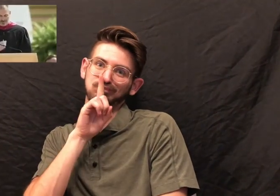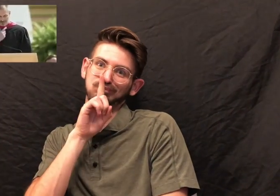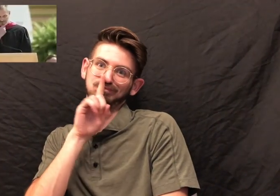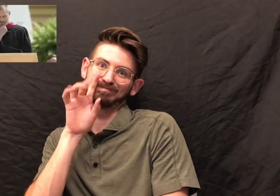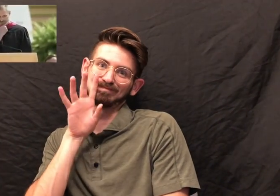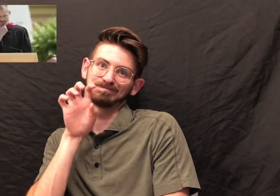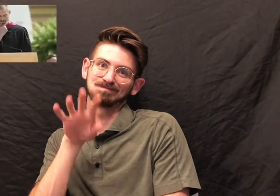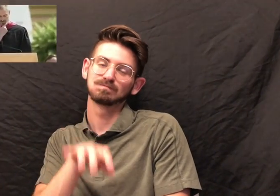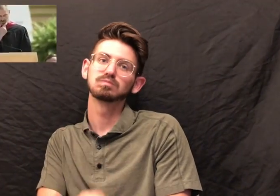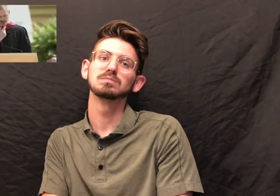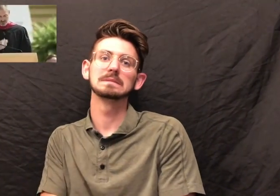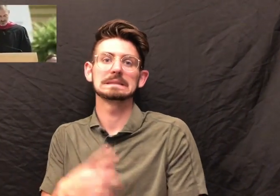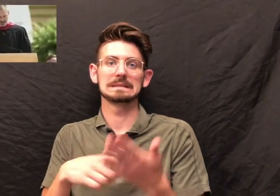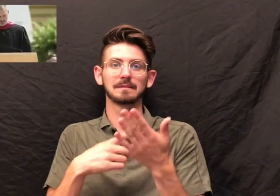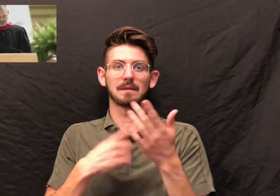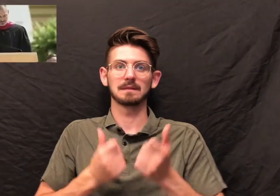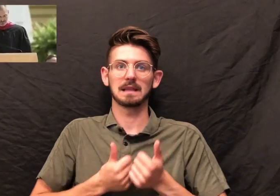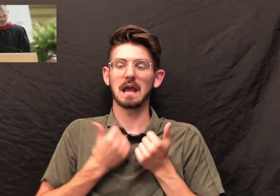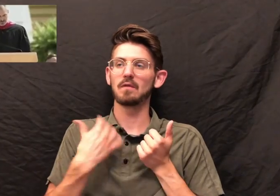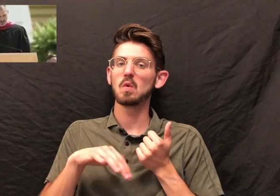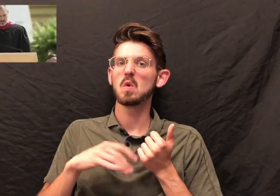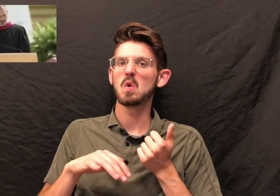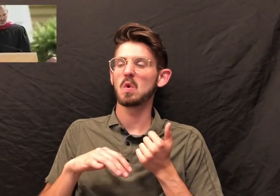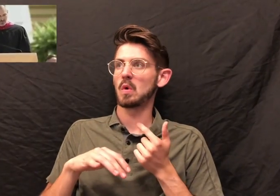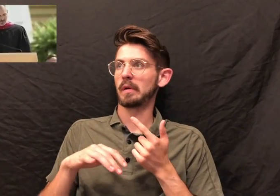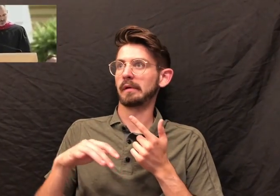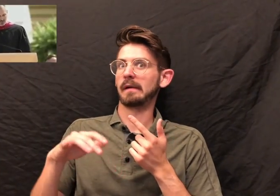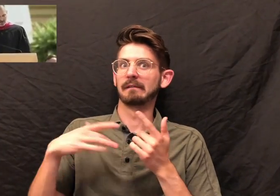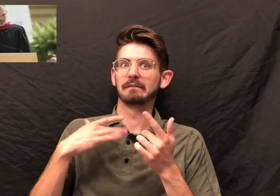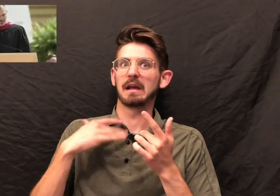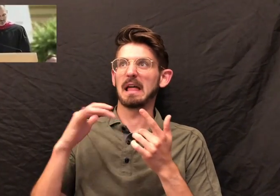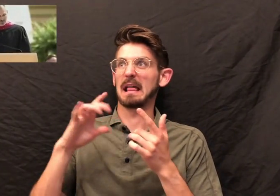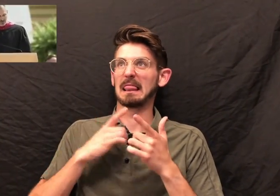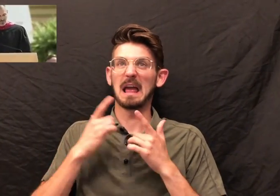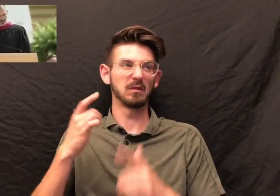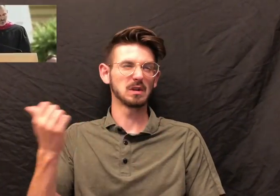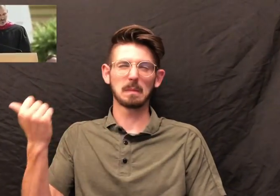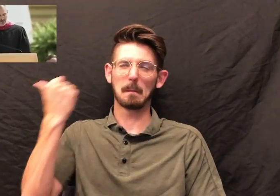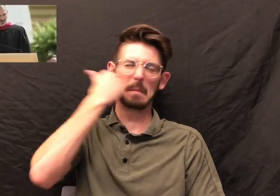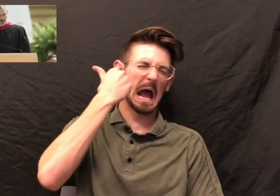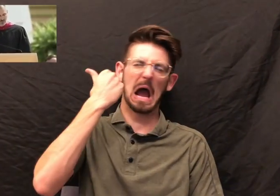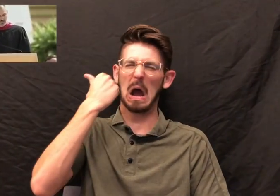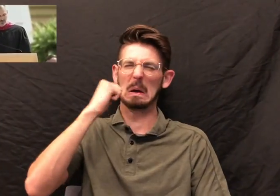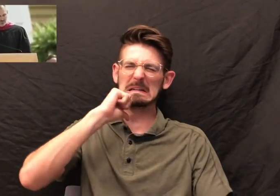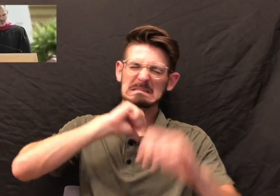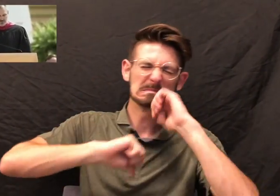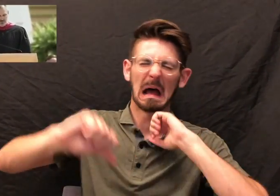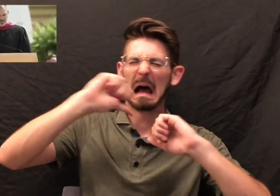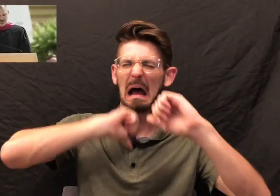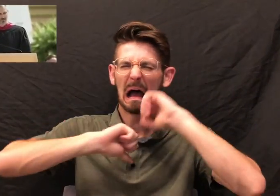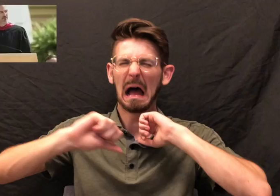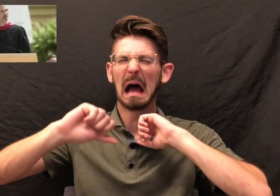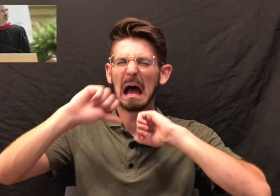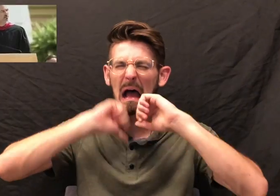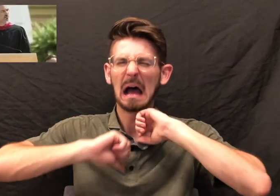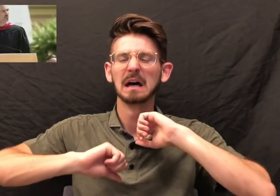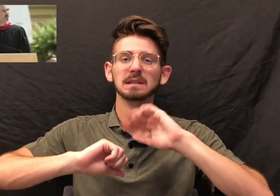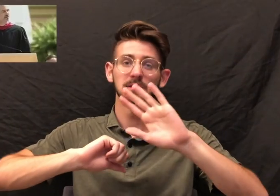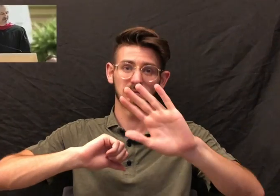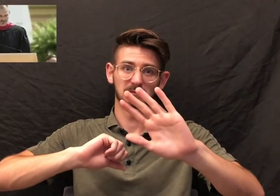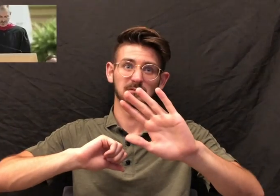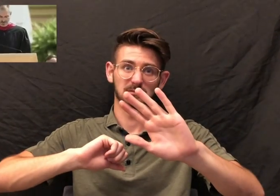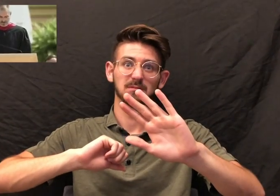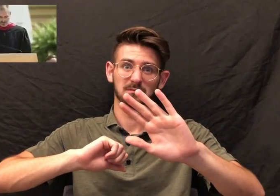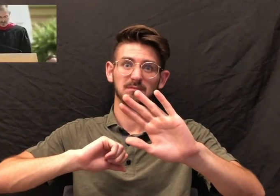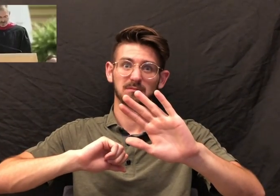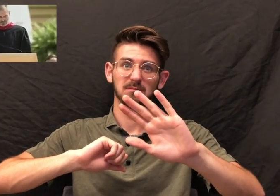Sometimes life's going to hit you in the head with a brick. Don't lose faith. I'm convinced that the only thing that kept me going was that